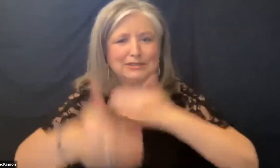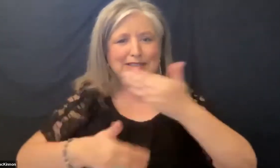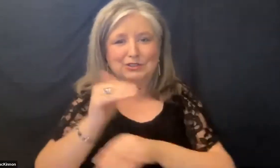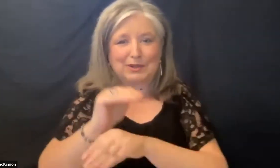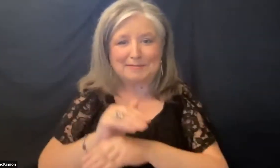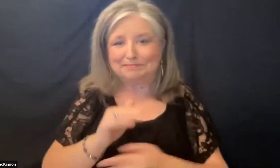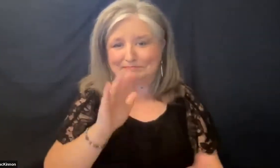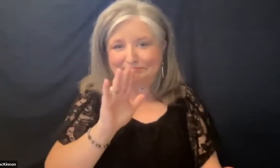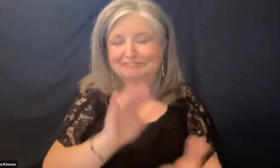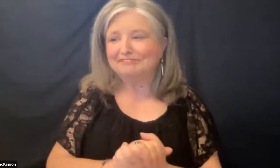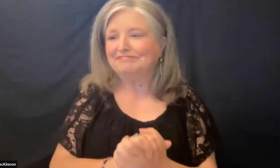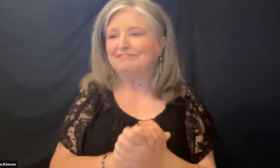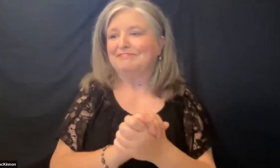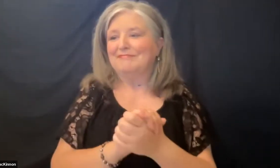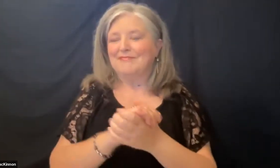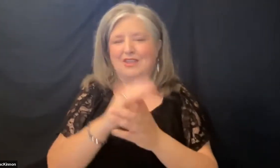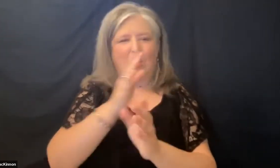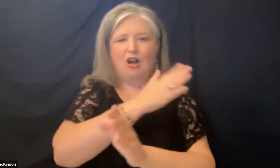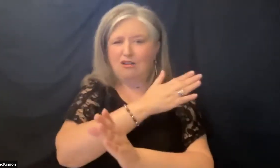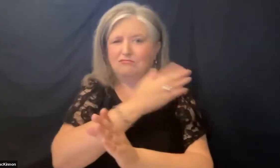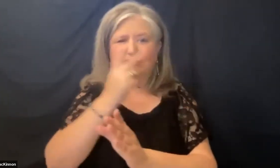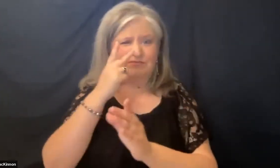It's kind of like an experimental process, if you will.